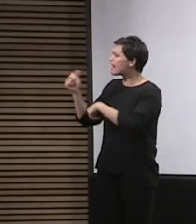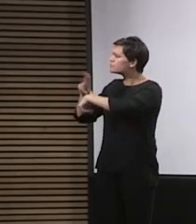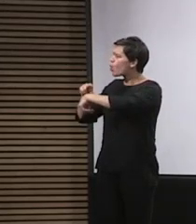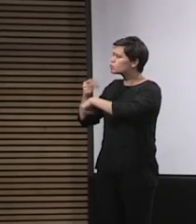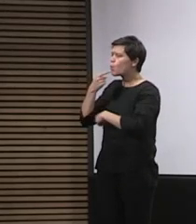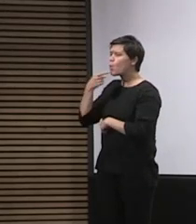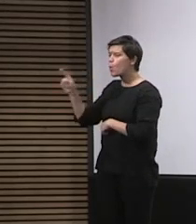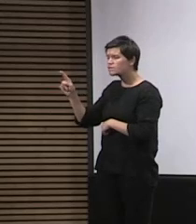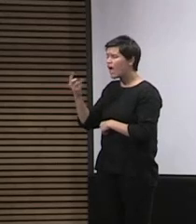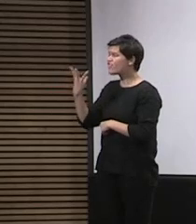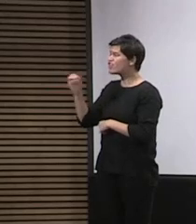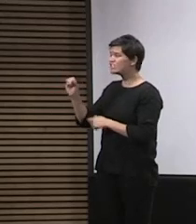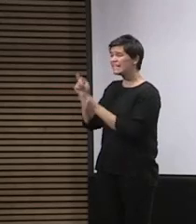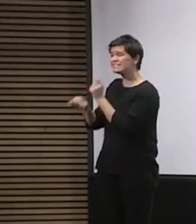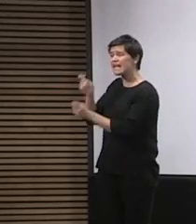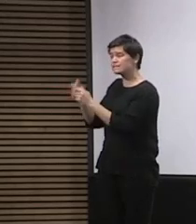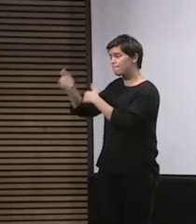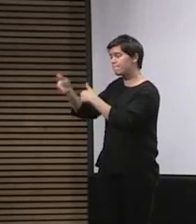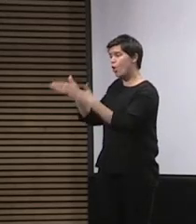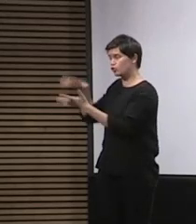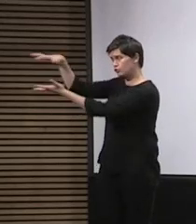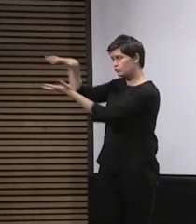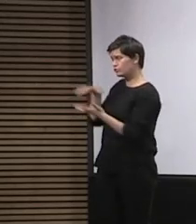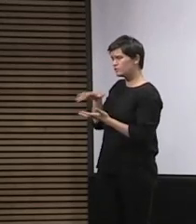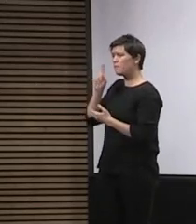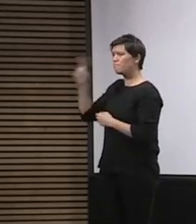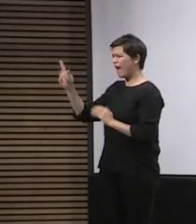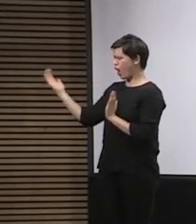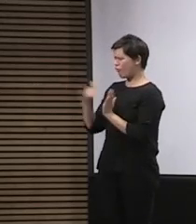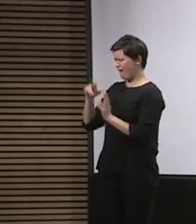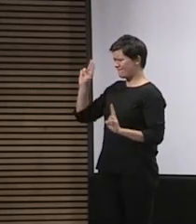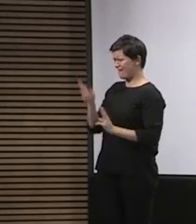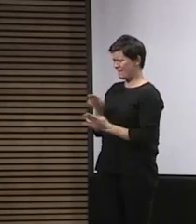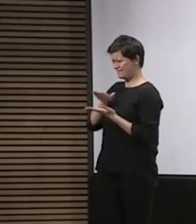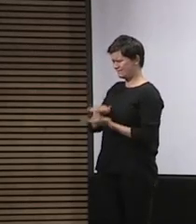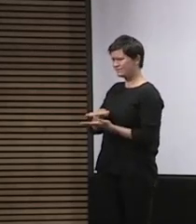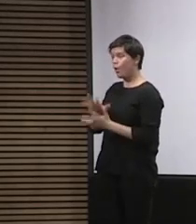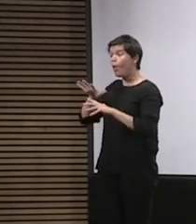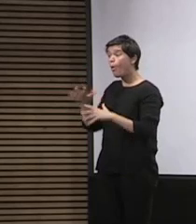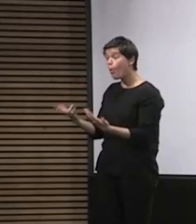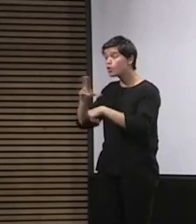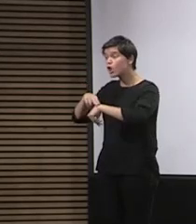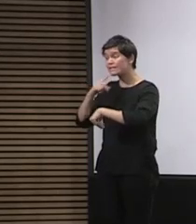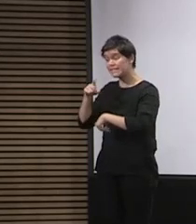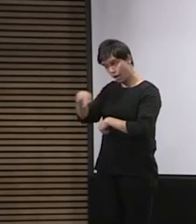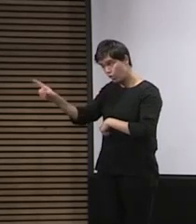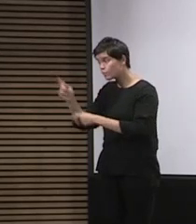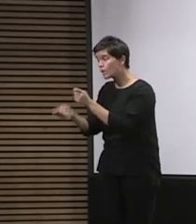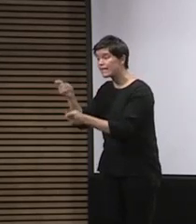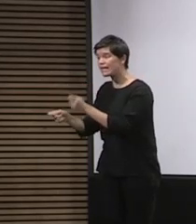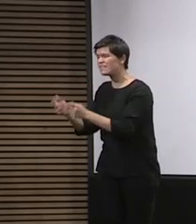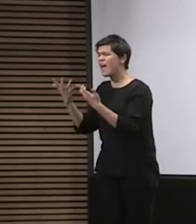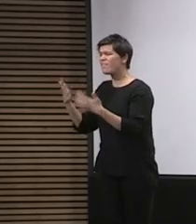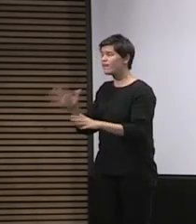that they might send a swab to a lab and it'll be rejected for not strictly fitting the criteria? Why is that? I'm not sure